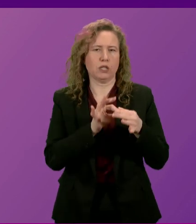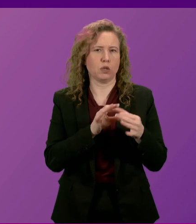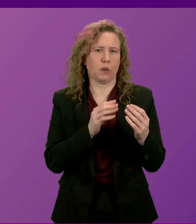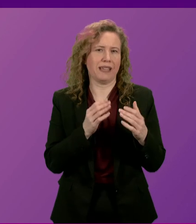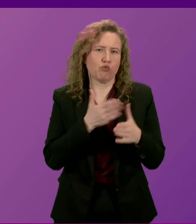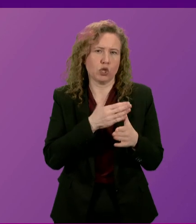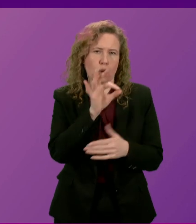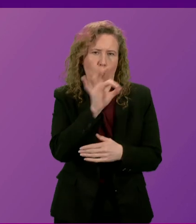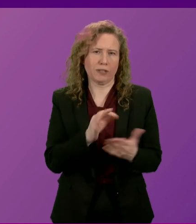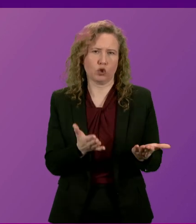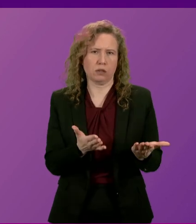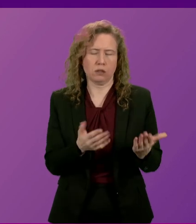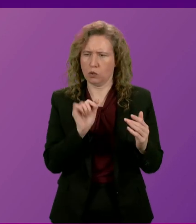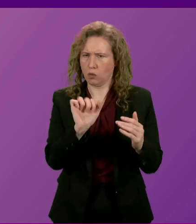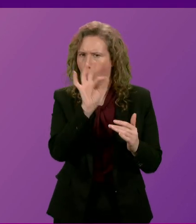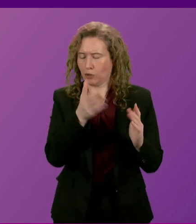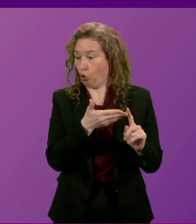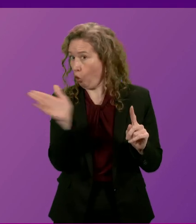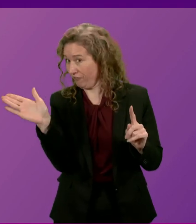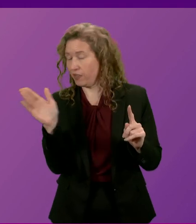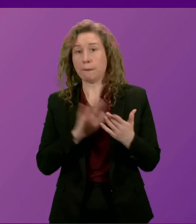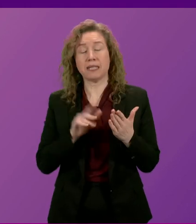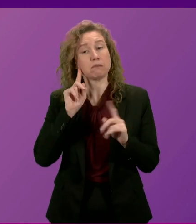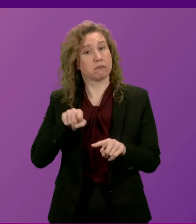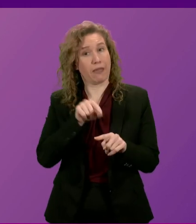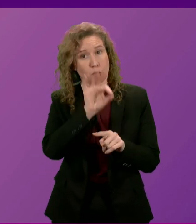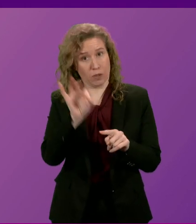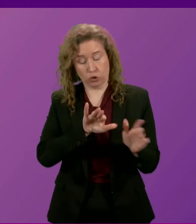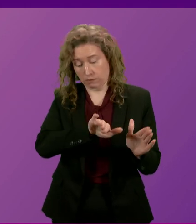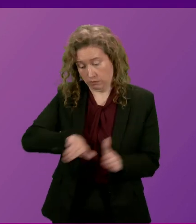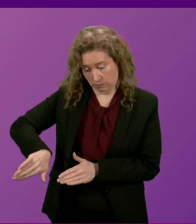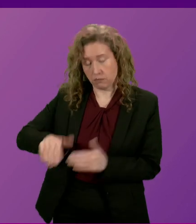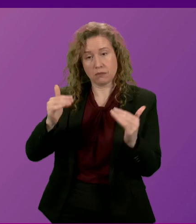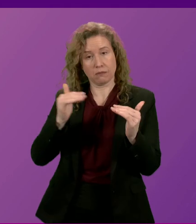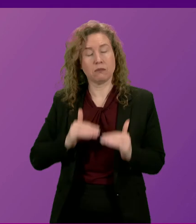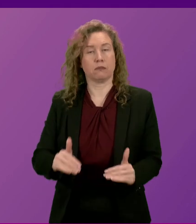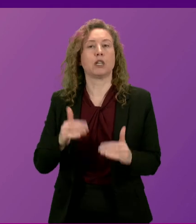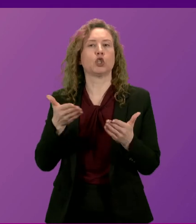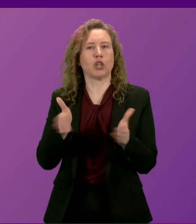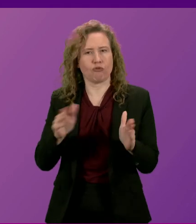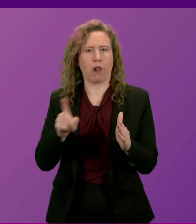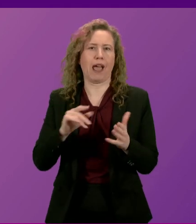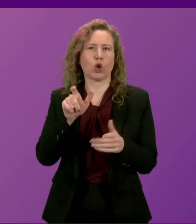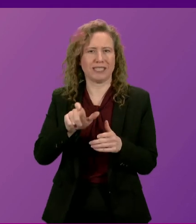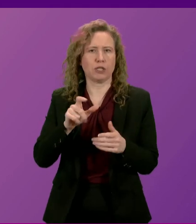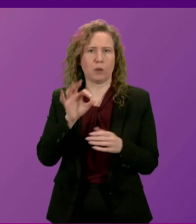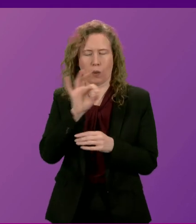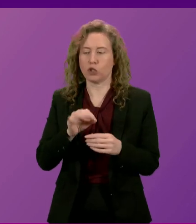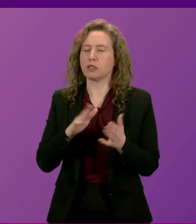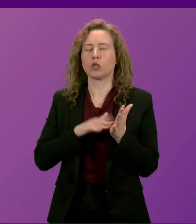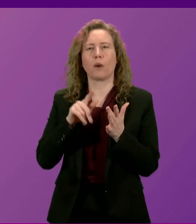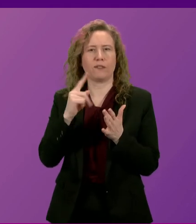paper. Therefore, I am moving on to constituency and general supplementaries, and I call Michelle